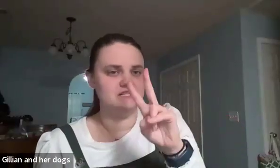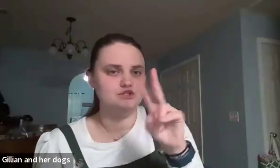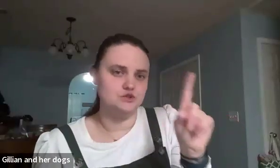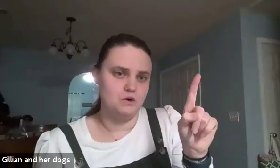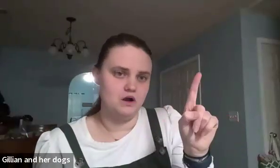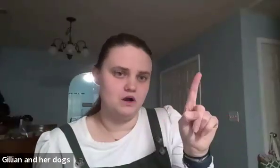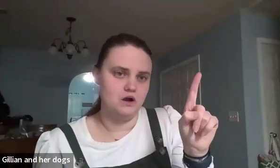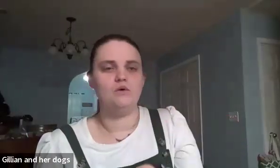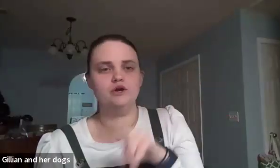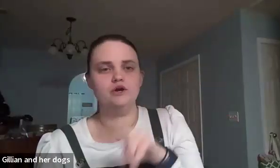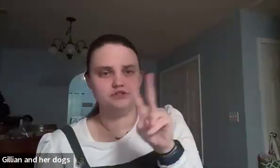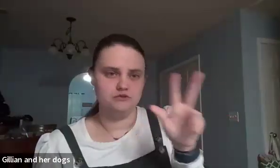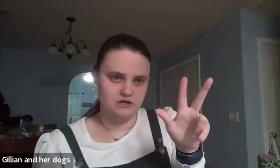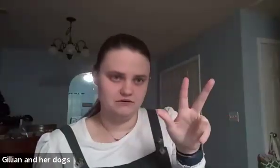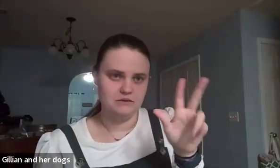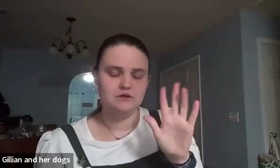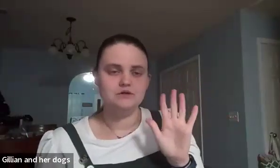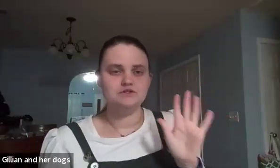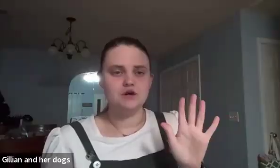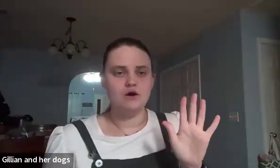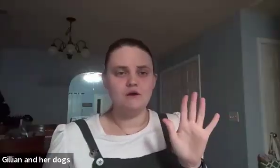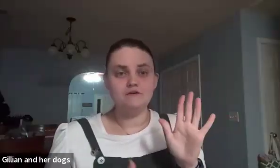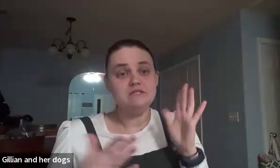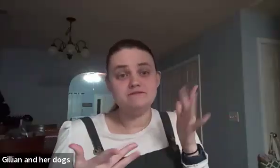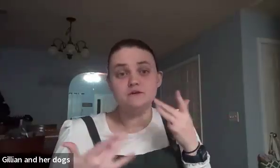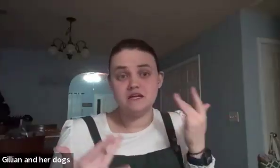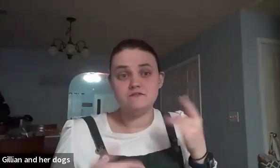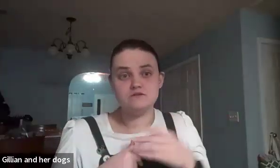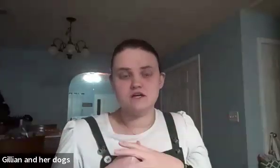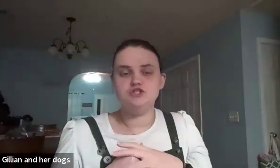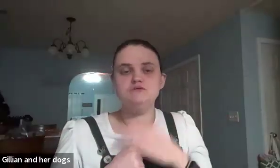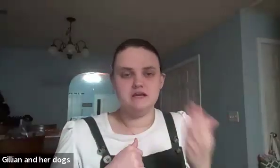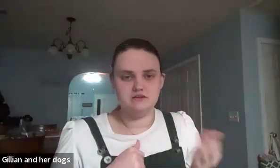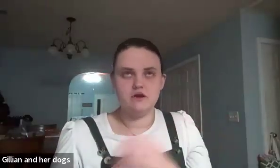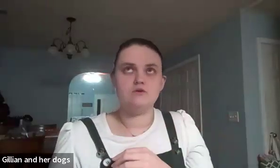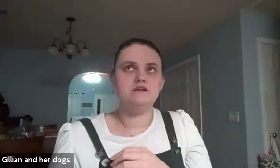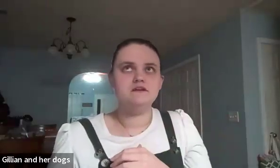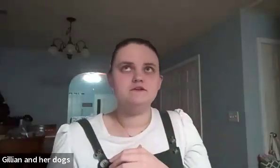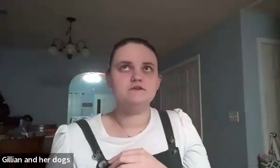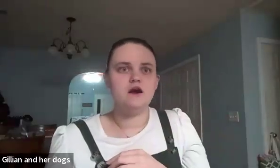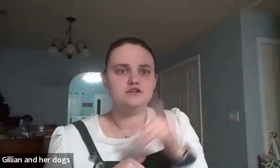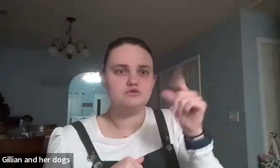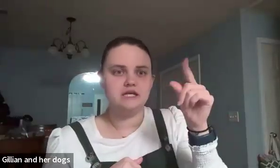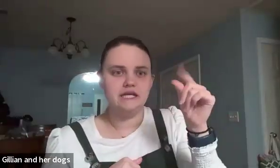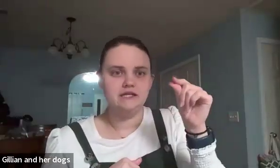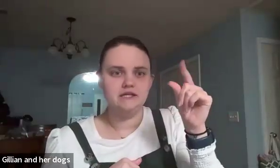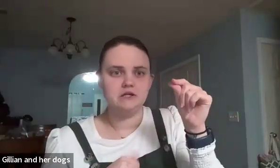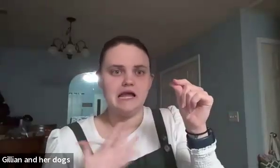did 2, 1 or 2, 3. So if you did forget those signs, you can do that. Or even if you forgot 20 and you're